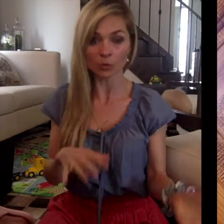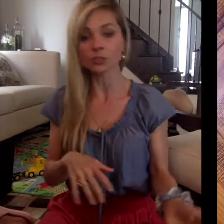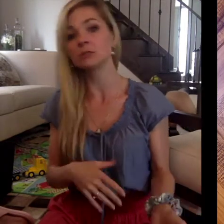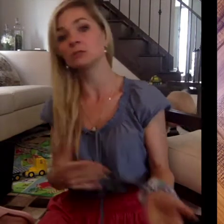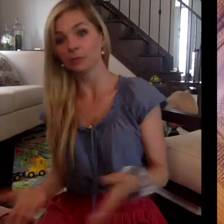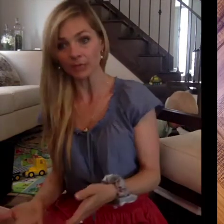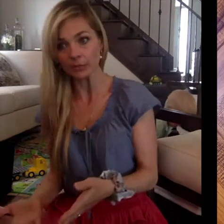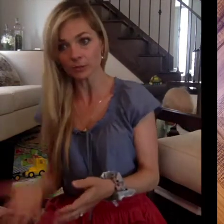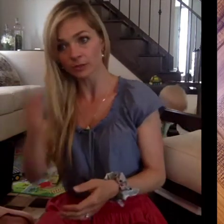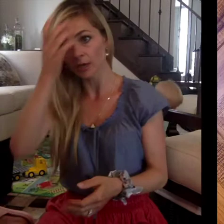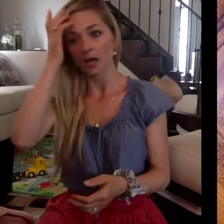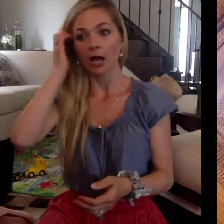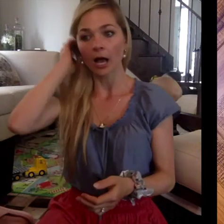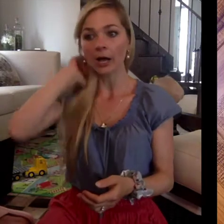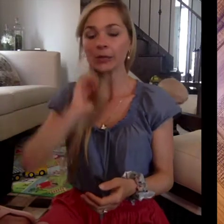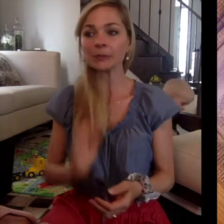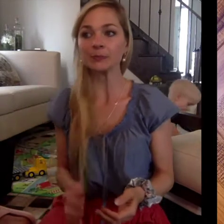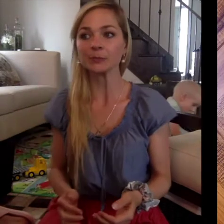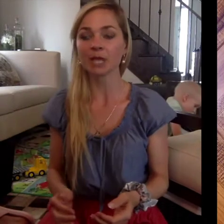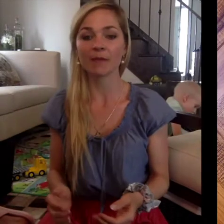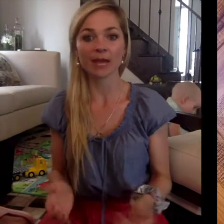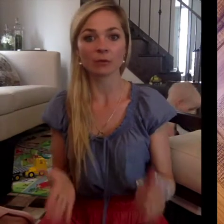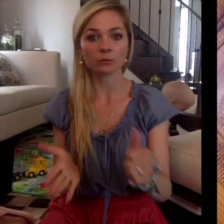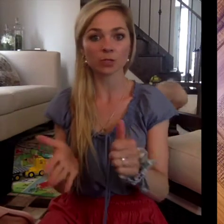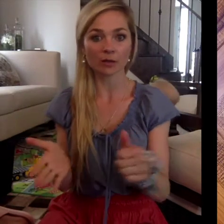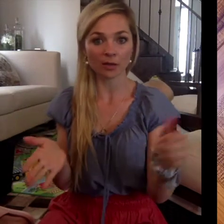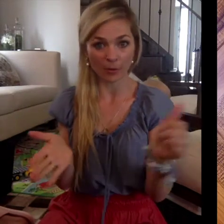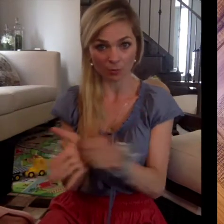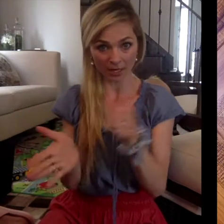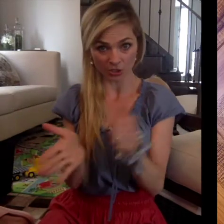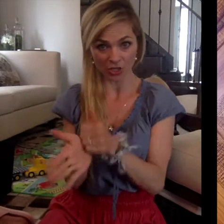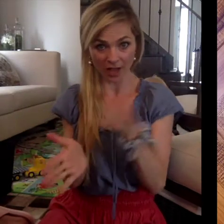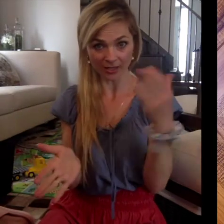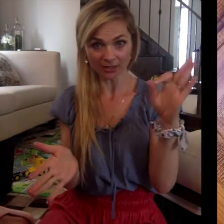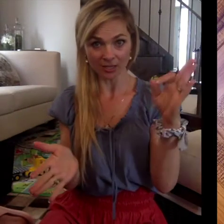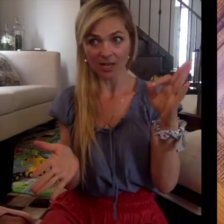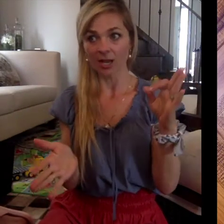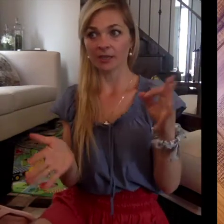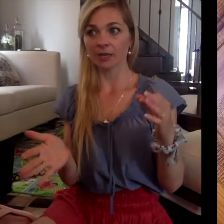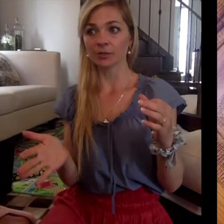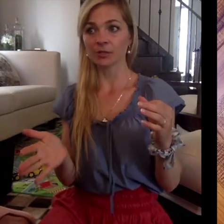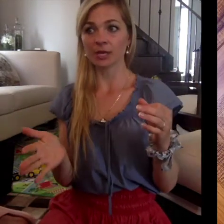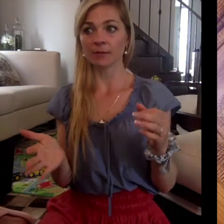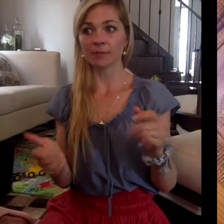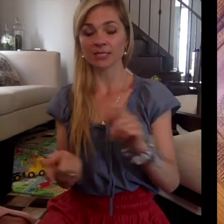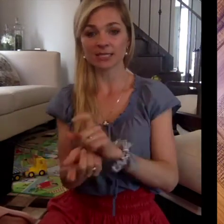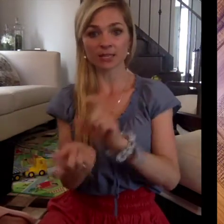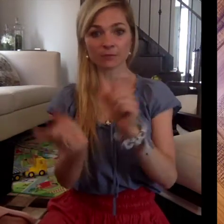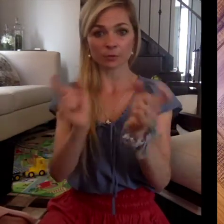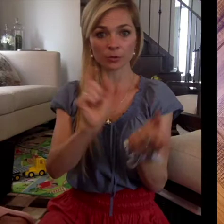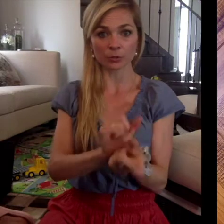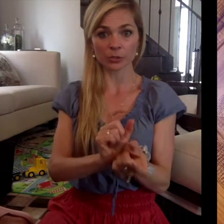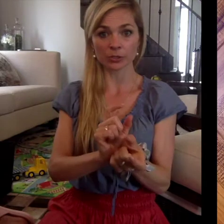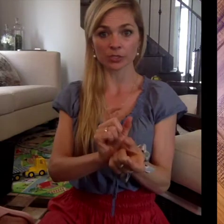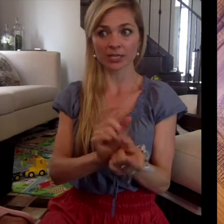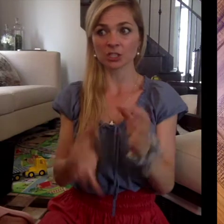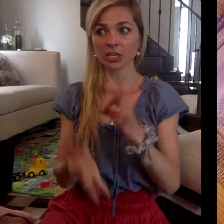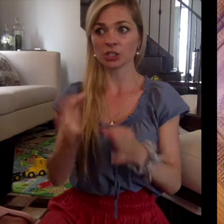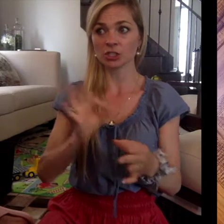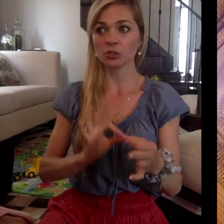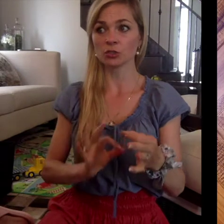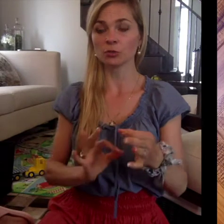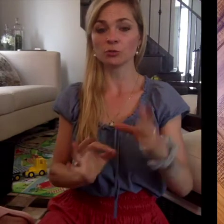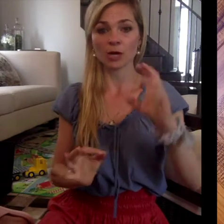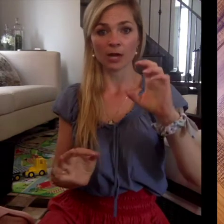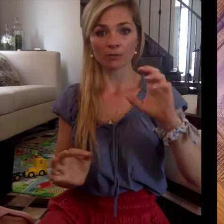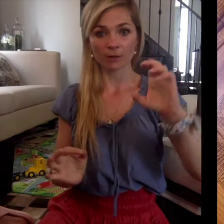think of a word, you use something else. And then talking about page 9, there's, instead of the word, I changed